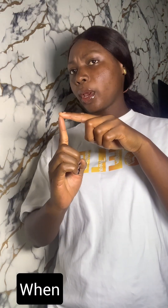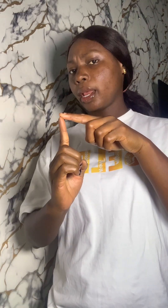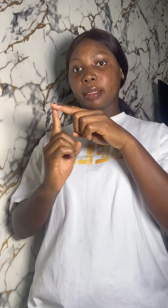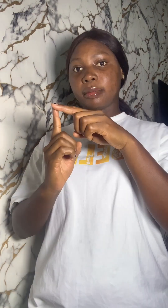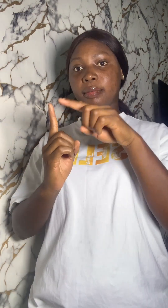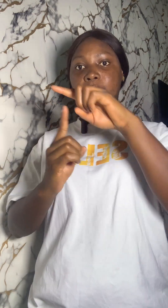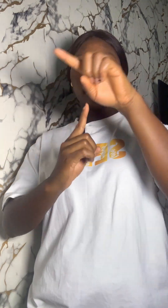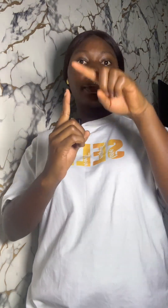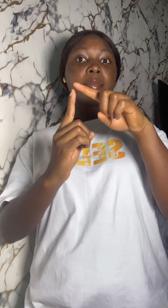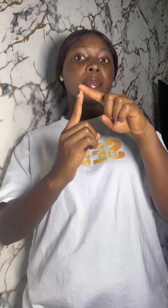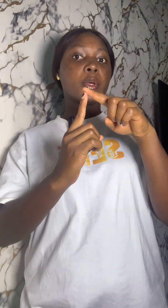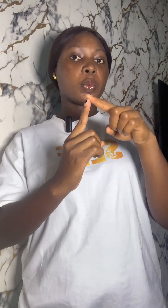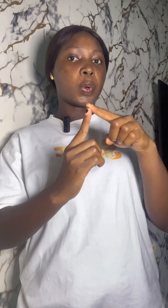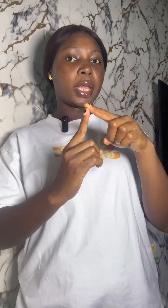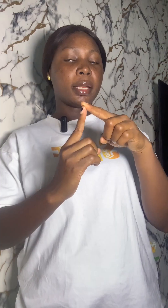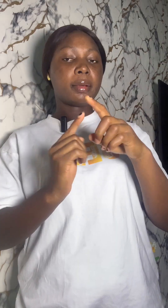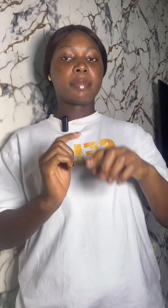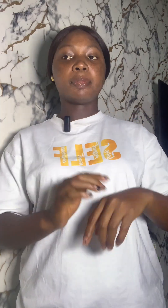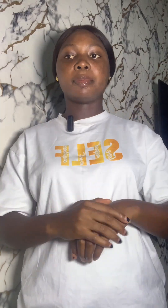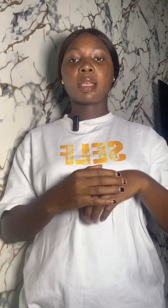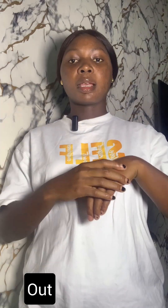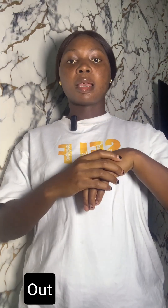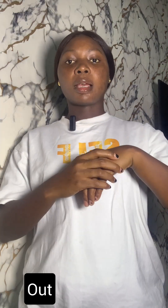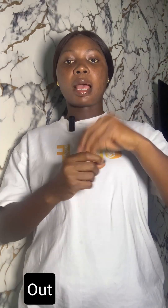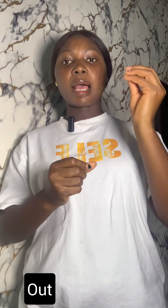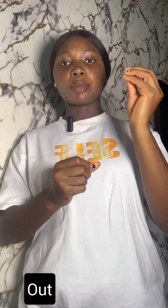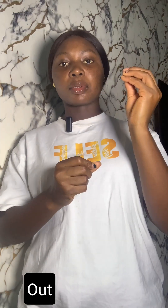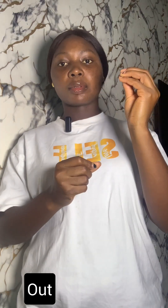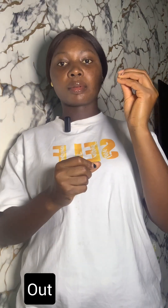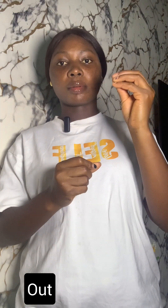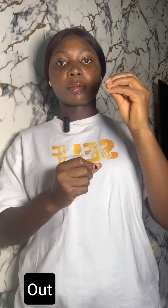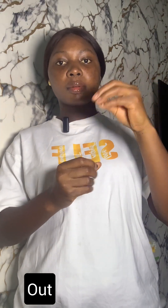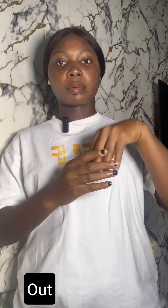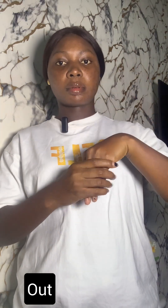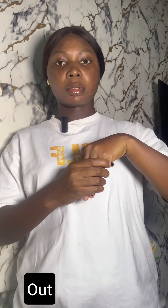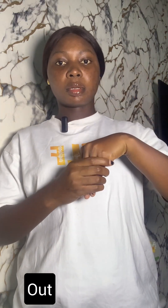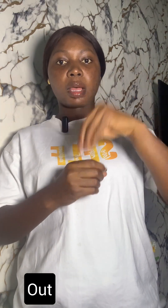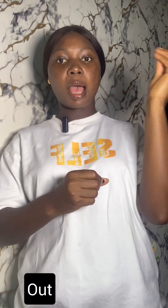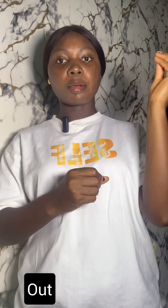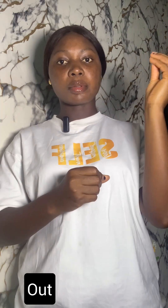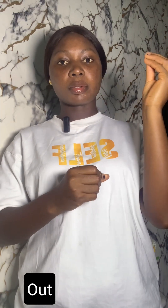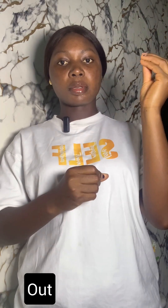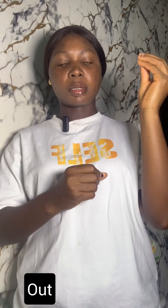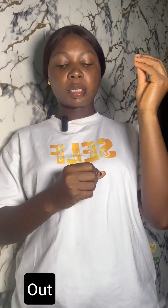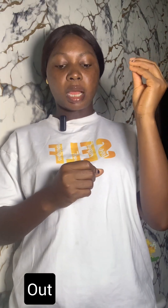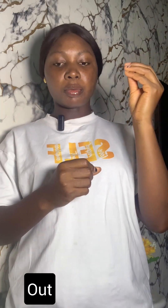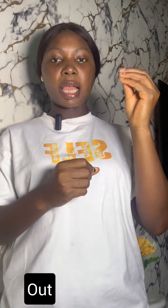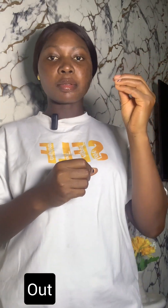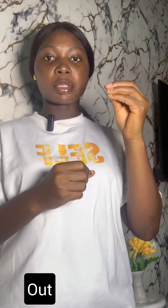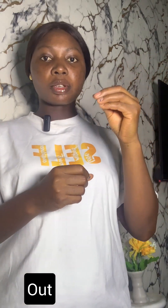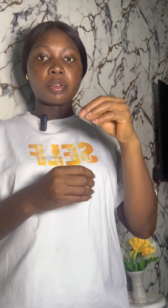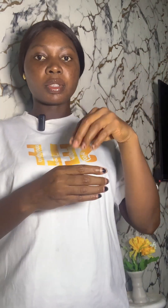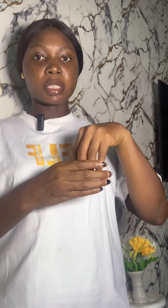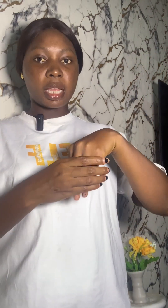when, when. Out, out. Now I would like to think of these